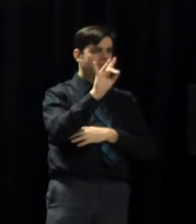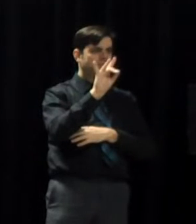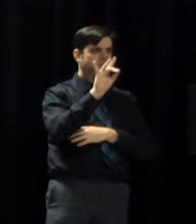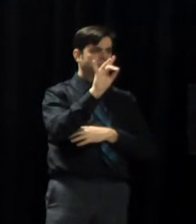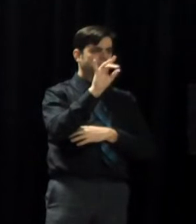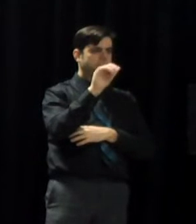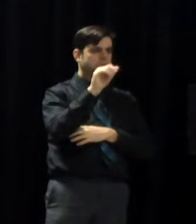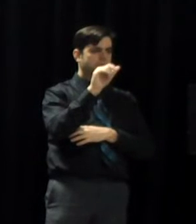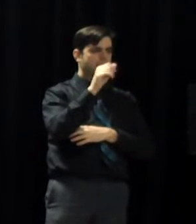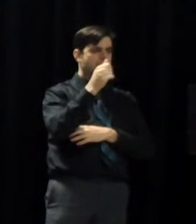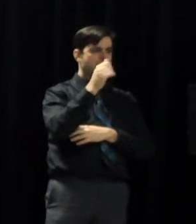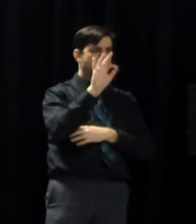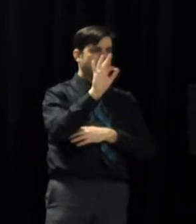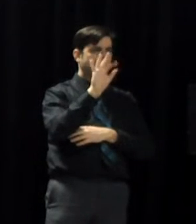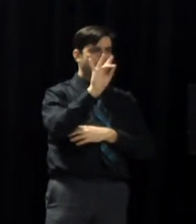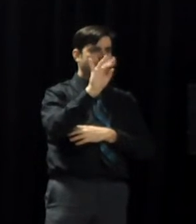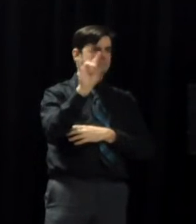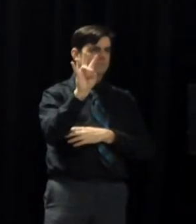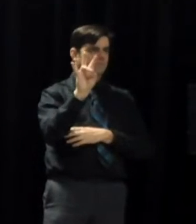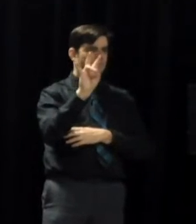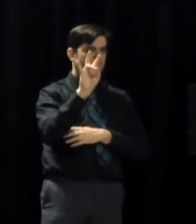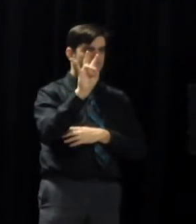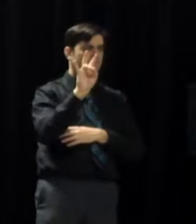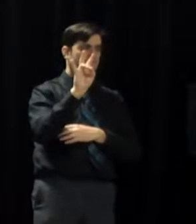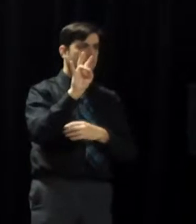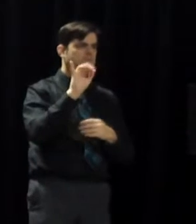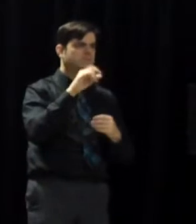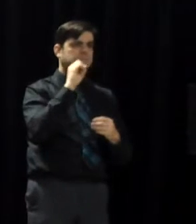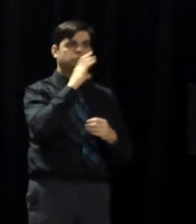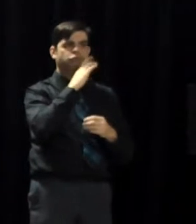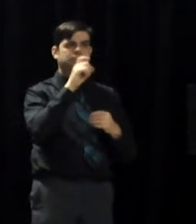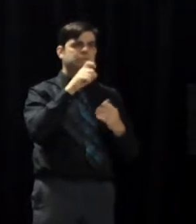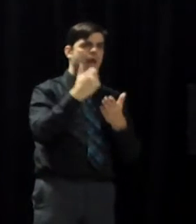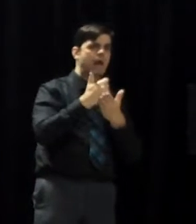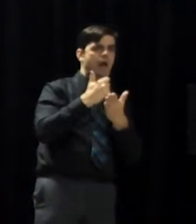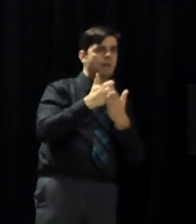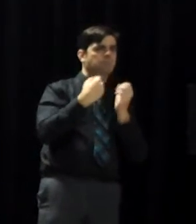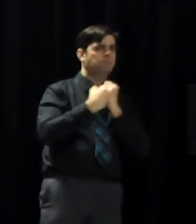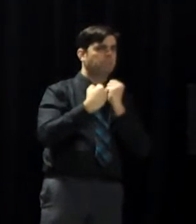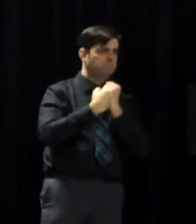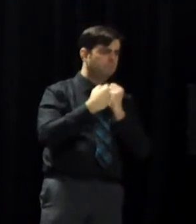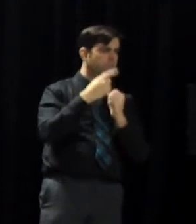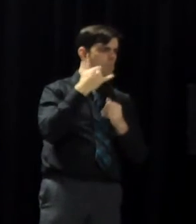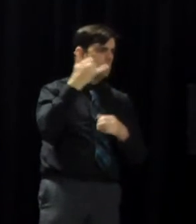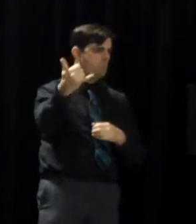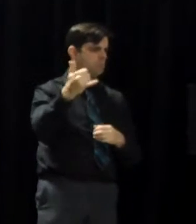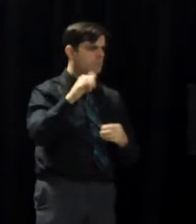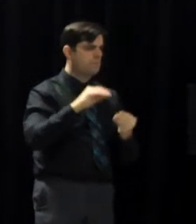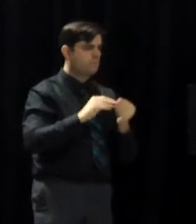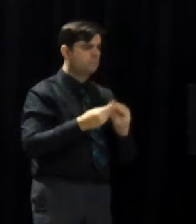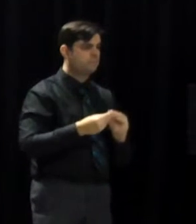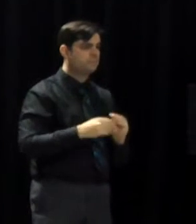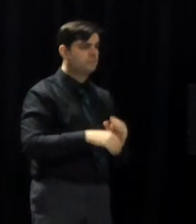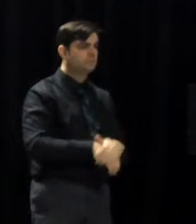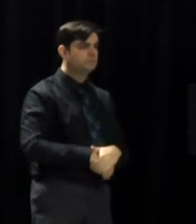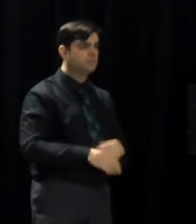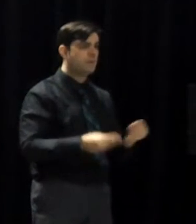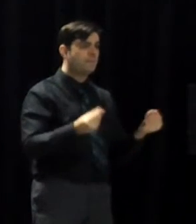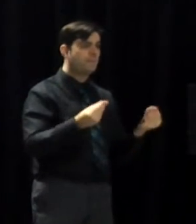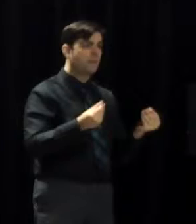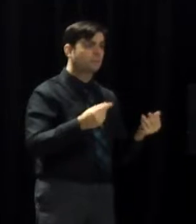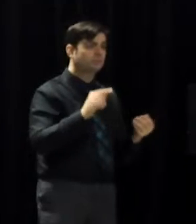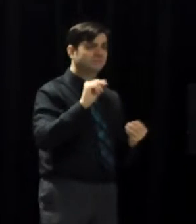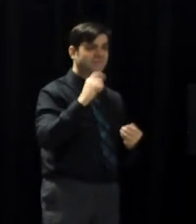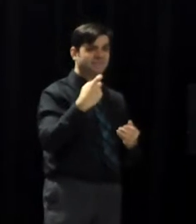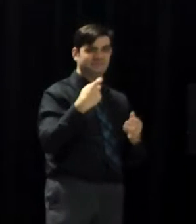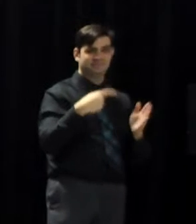Property taxes, and many residents of towns, property tax bills are coming. Our town supervisors reached out to me and